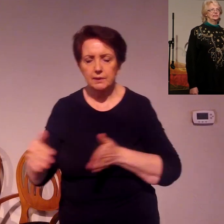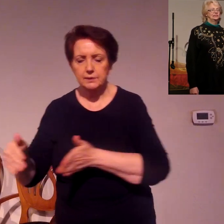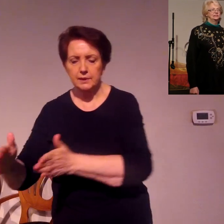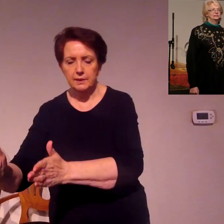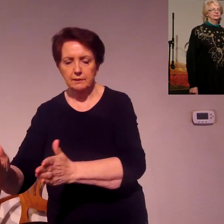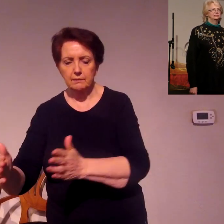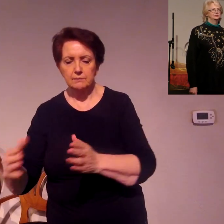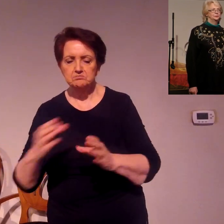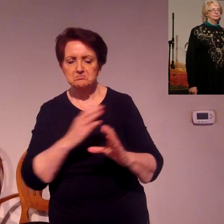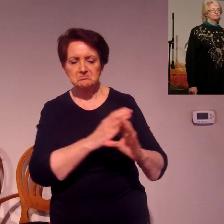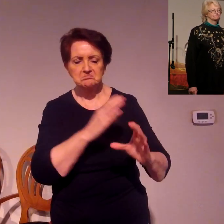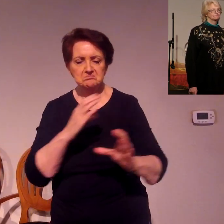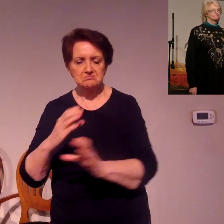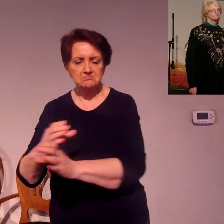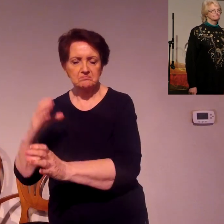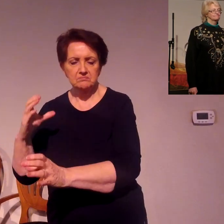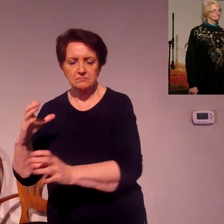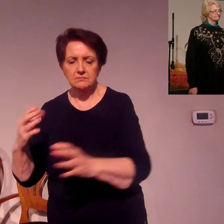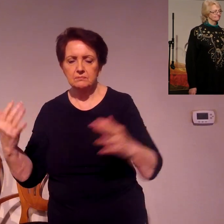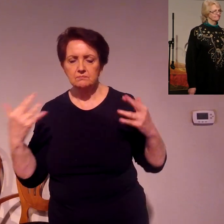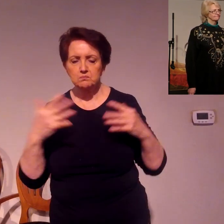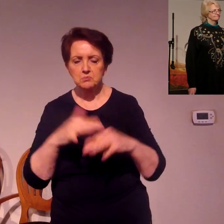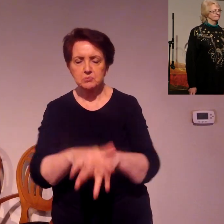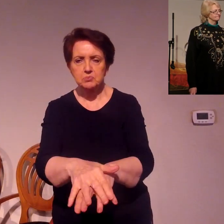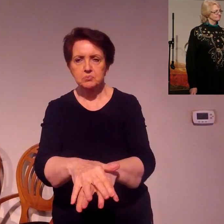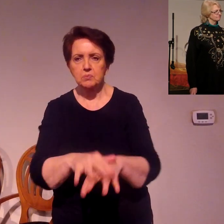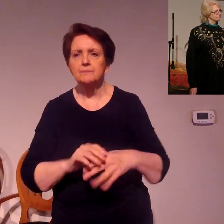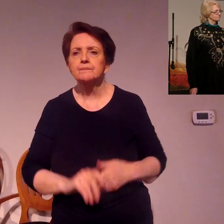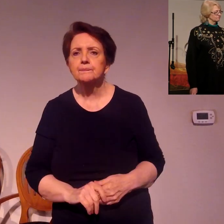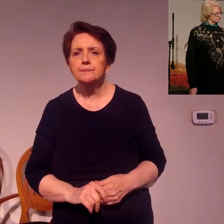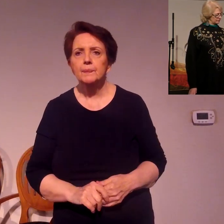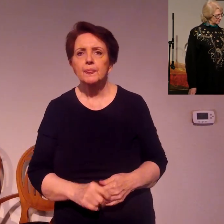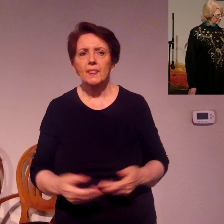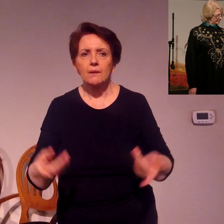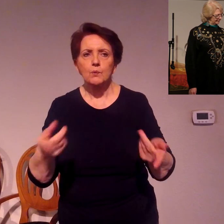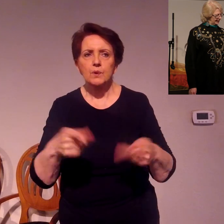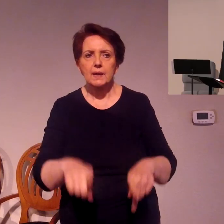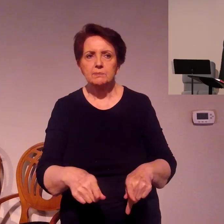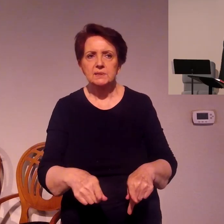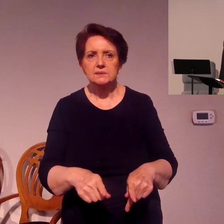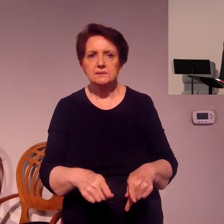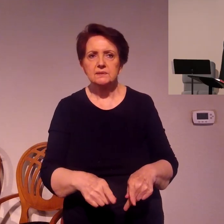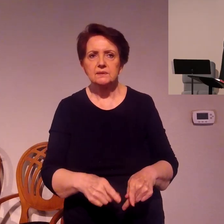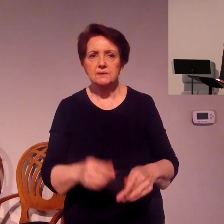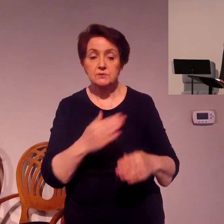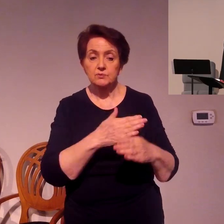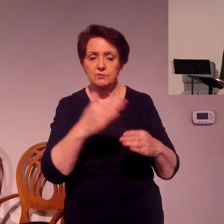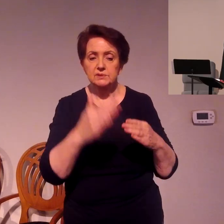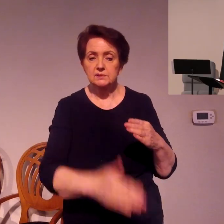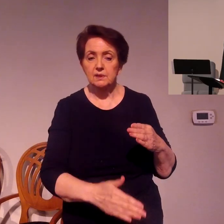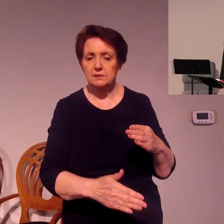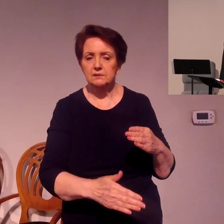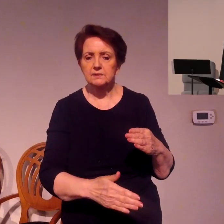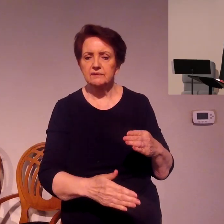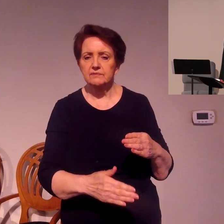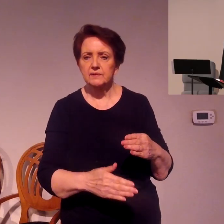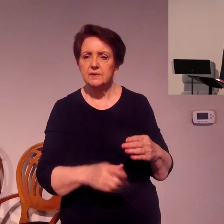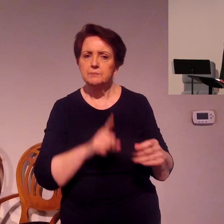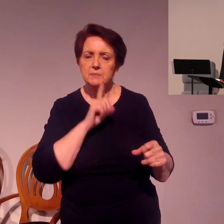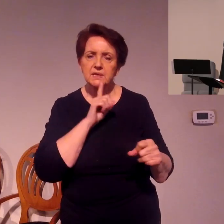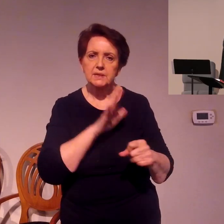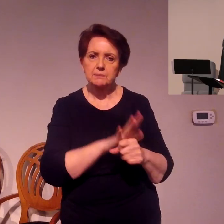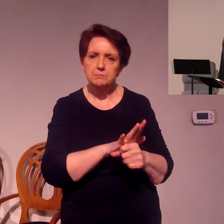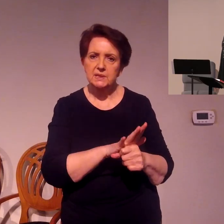And when we merge, it's the result of being committed to our